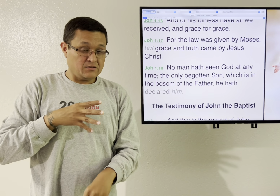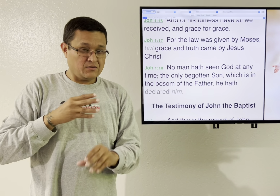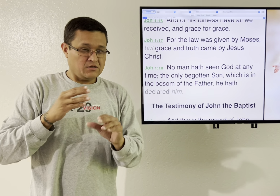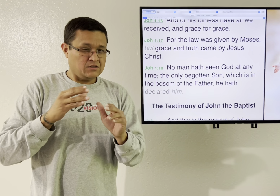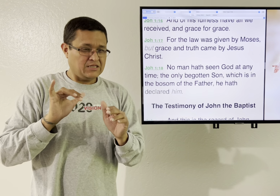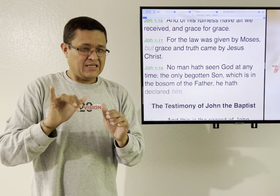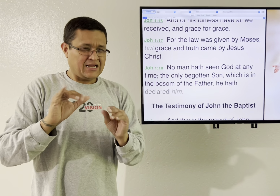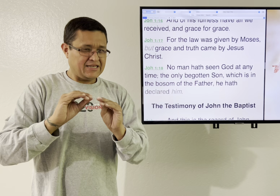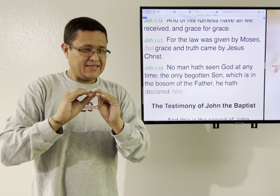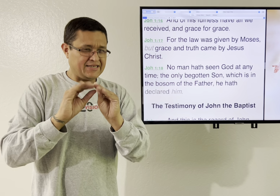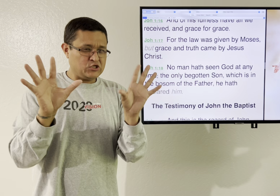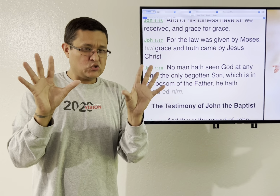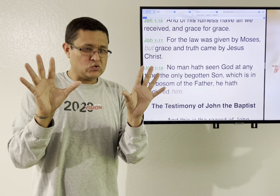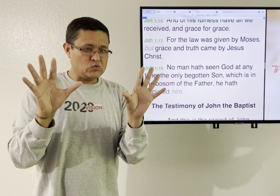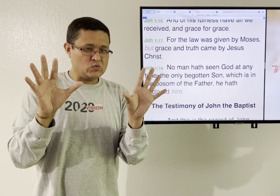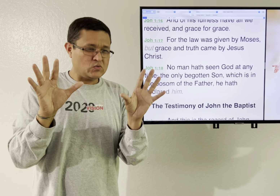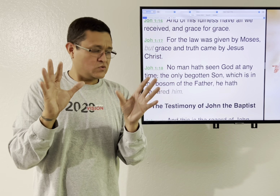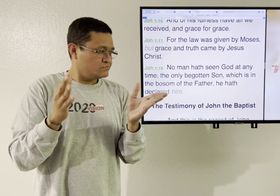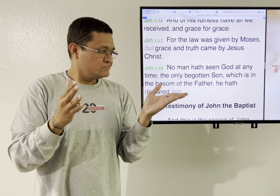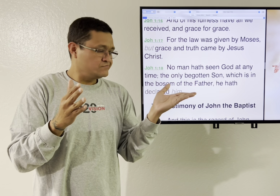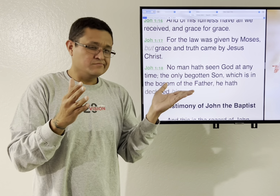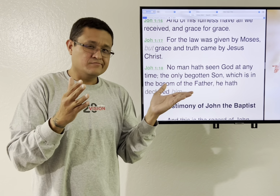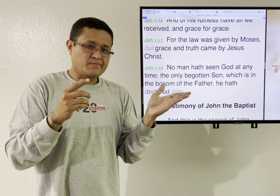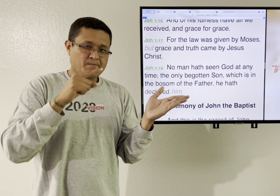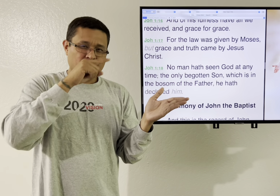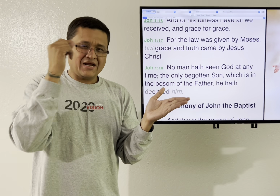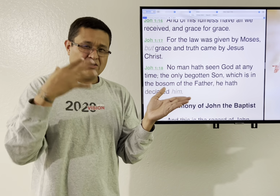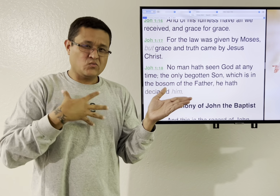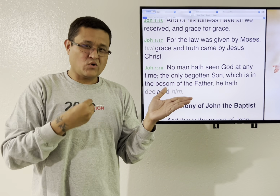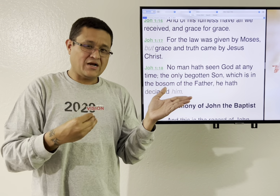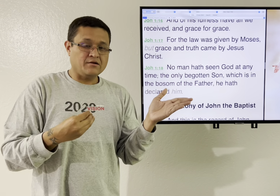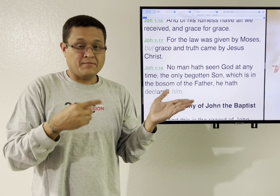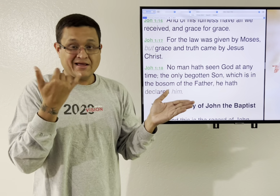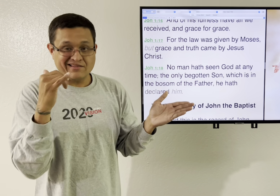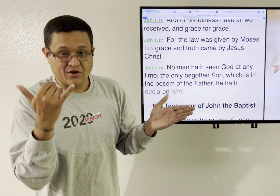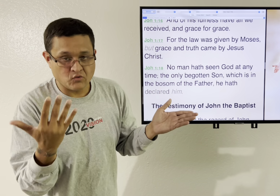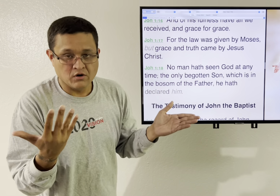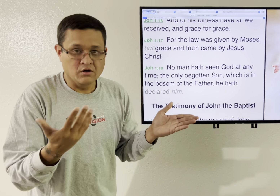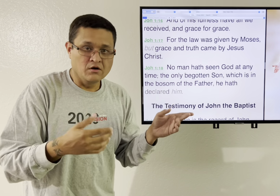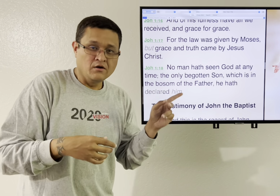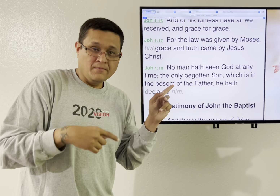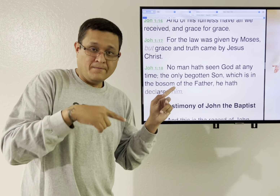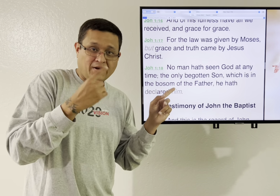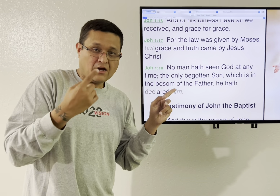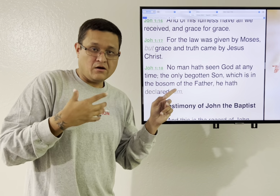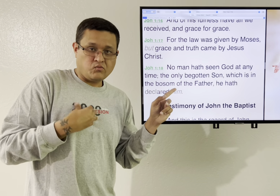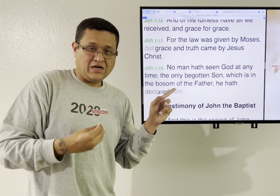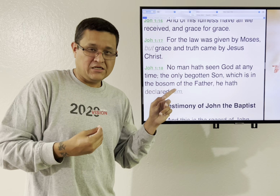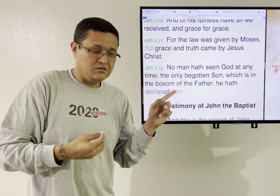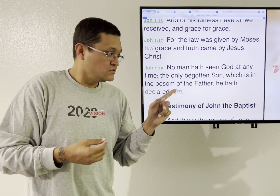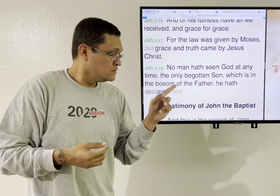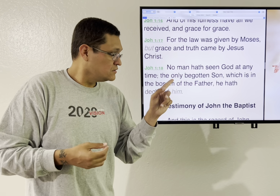In John 1:18, it says, no man Doesn't matter the